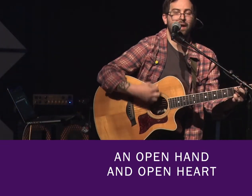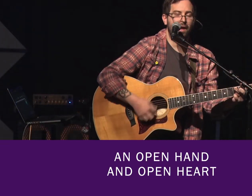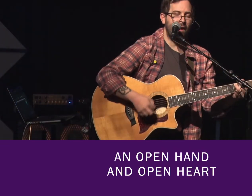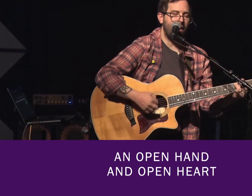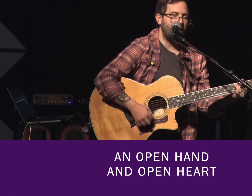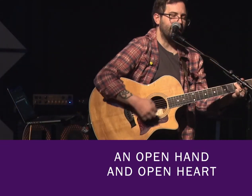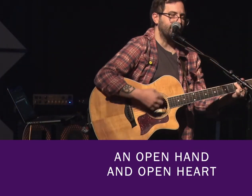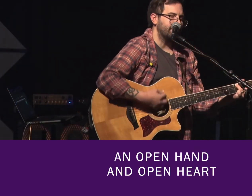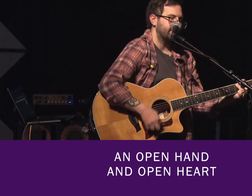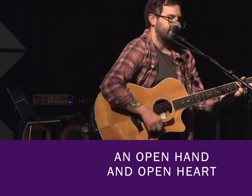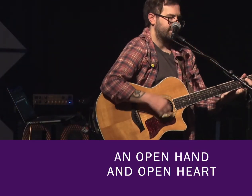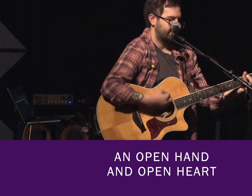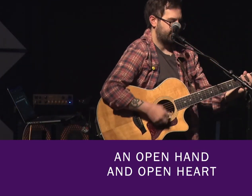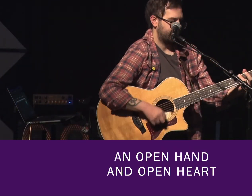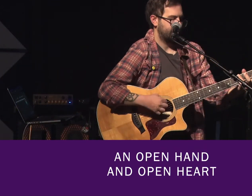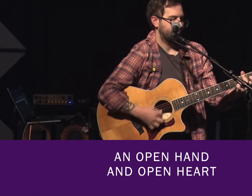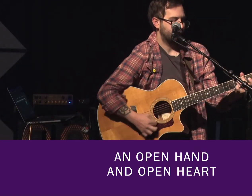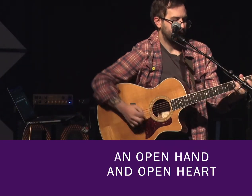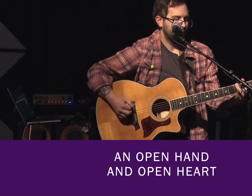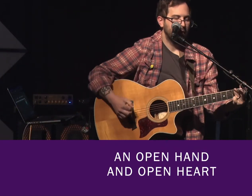Open hand,